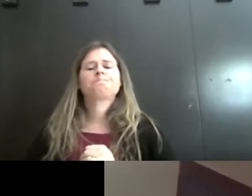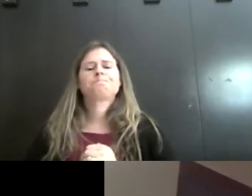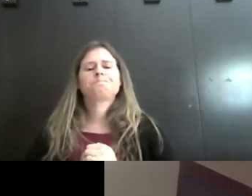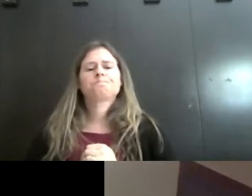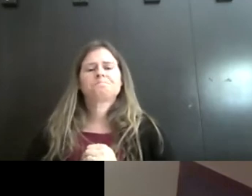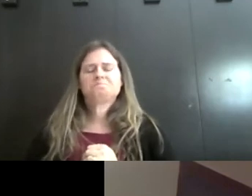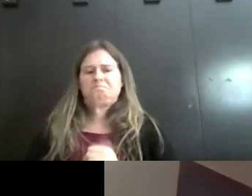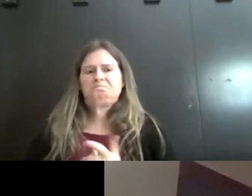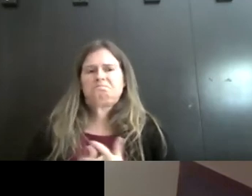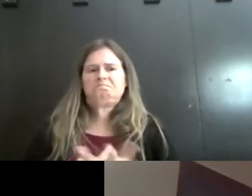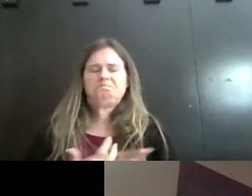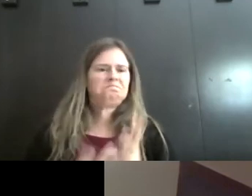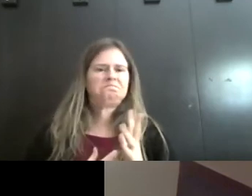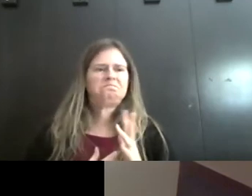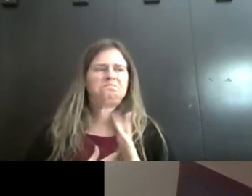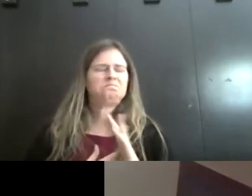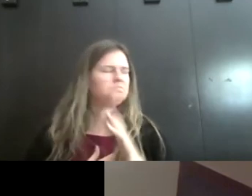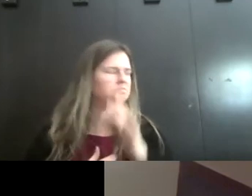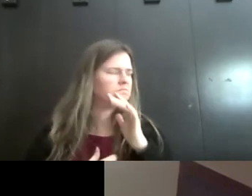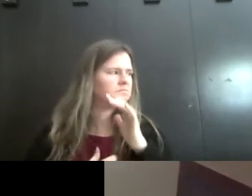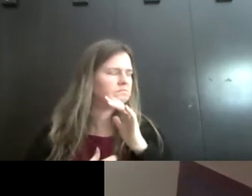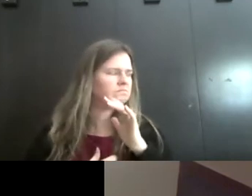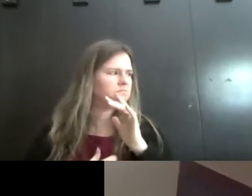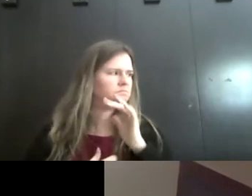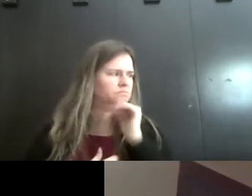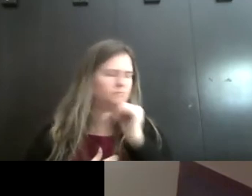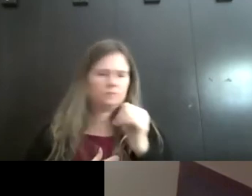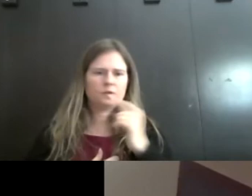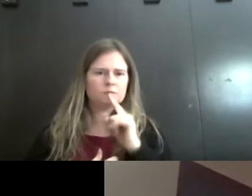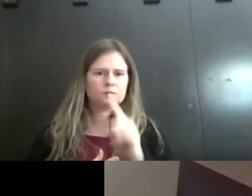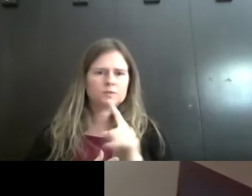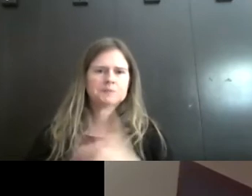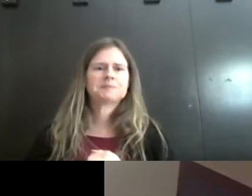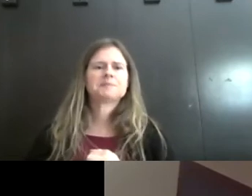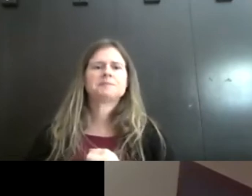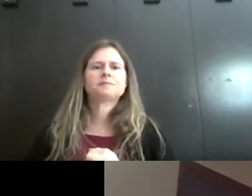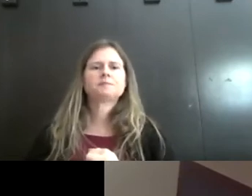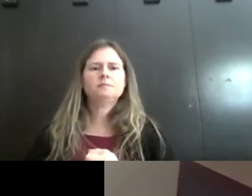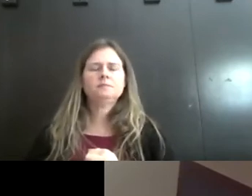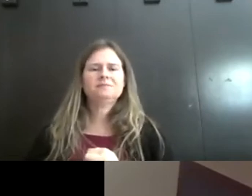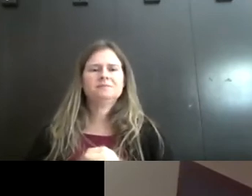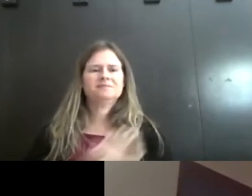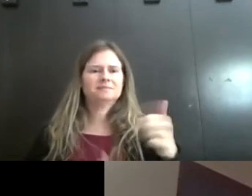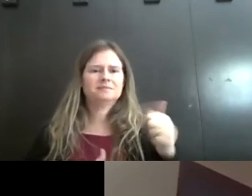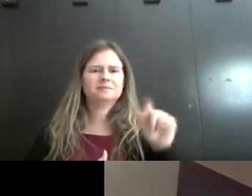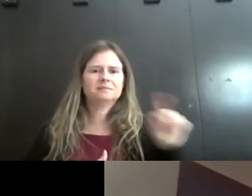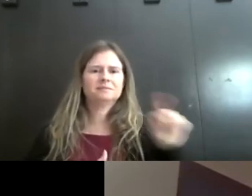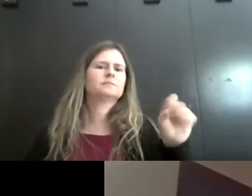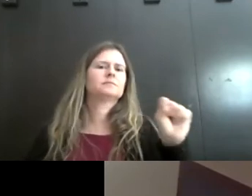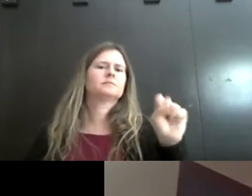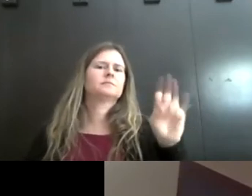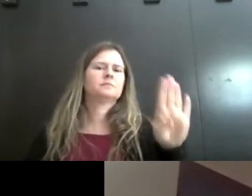Not that I'm aware of. The other thing that, and it's in Santa Barbara County, but it's pretty